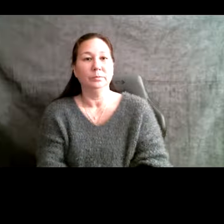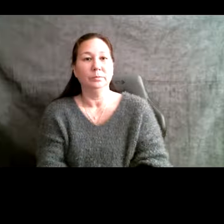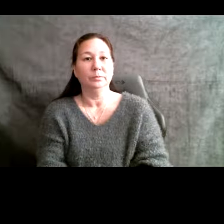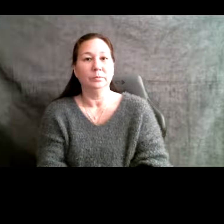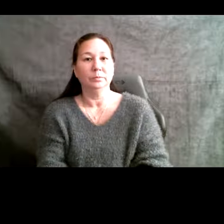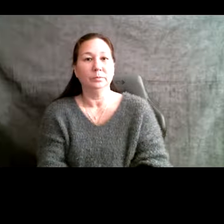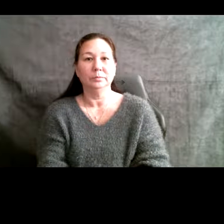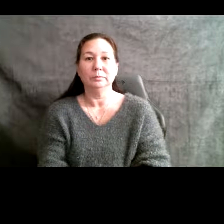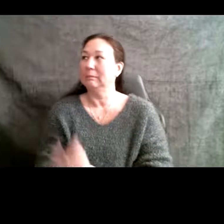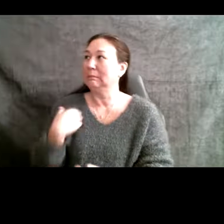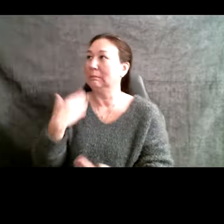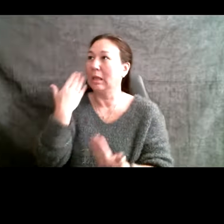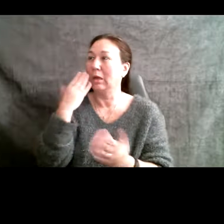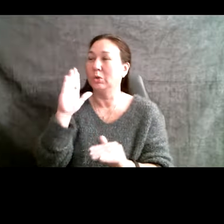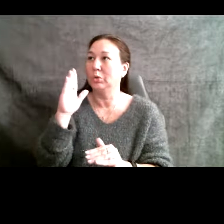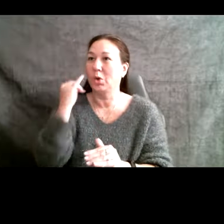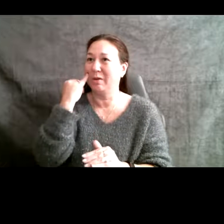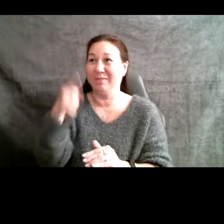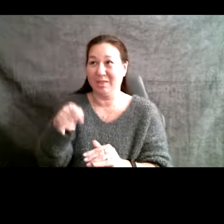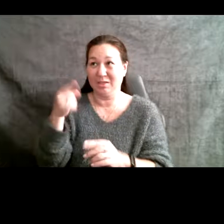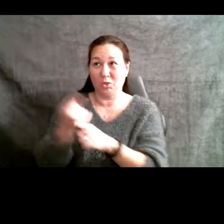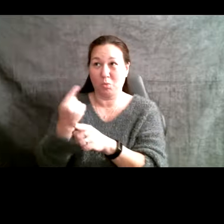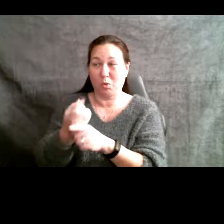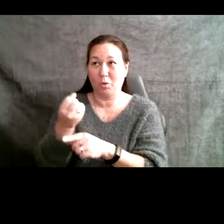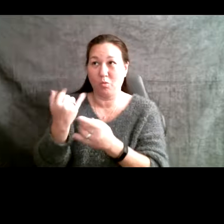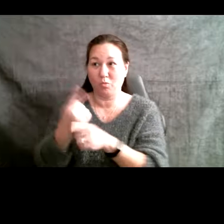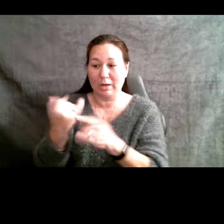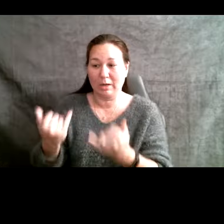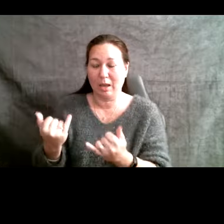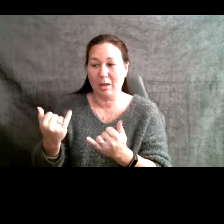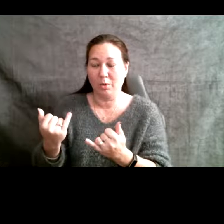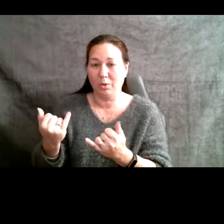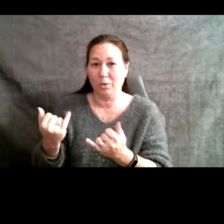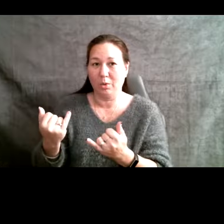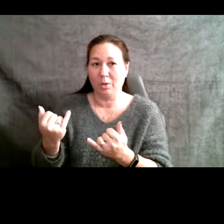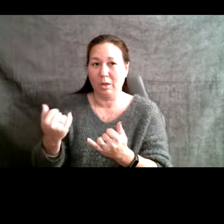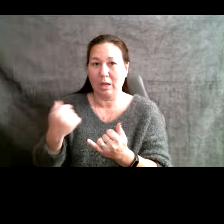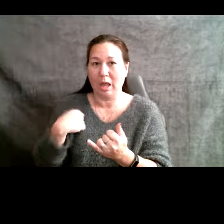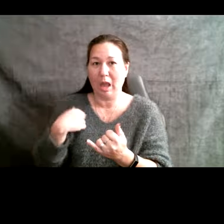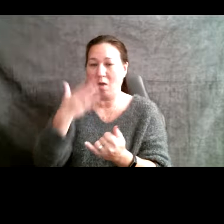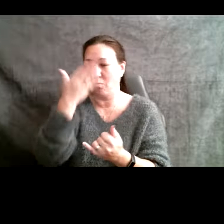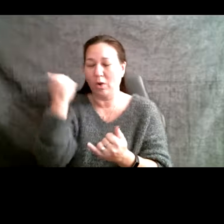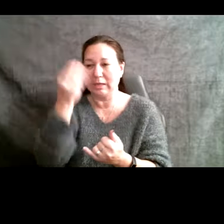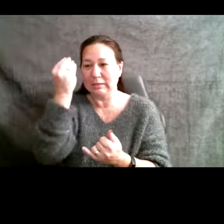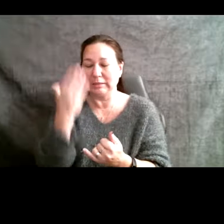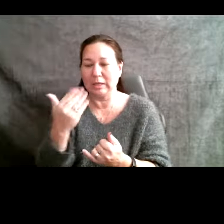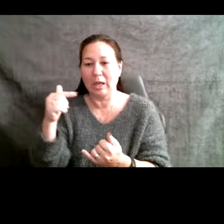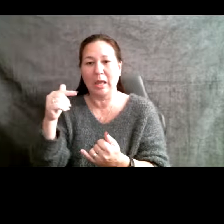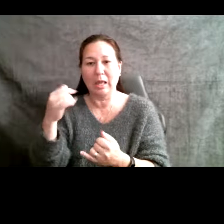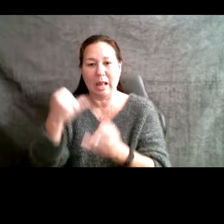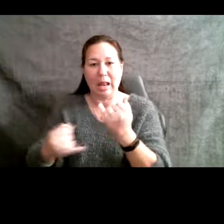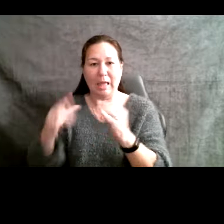I don't know if this is appropriate right now, but I meant to mention last meeting, we talked about the definition